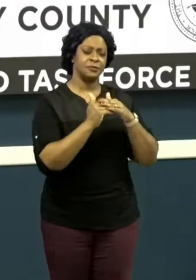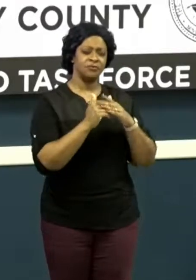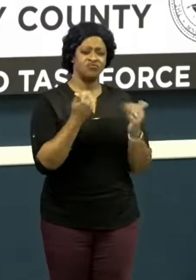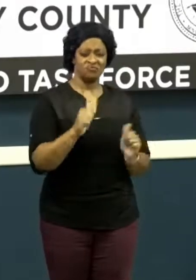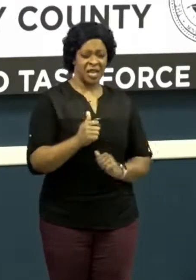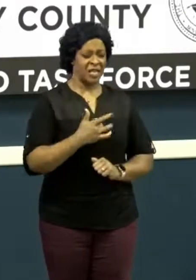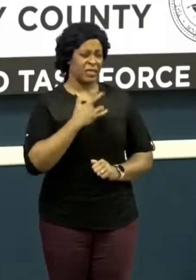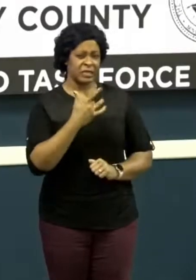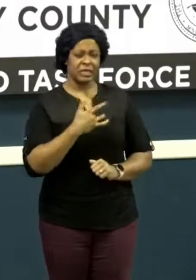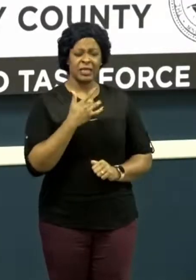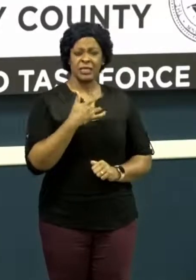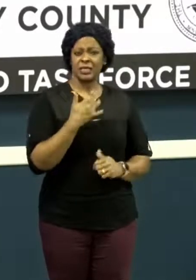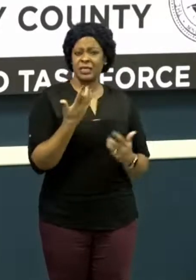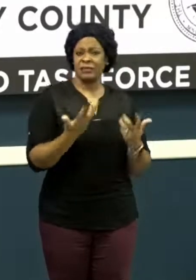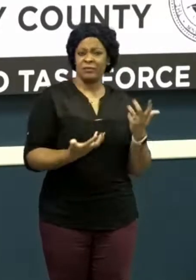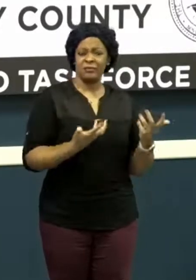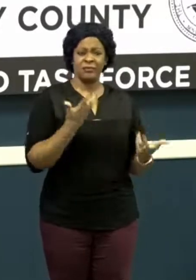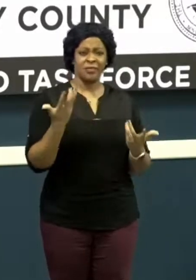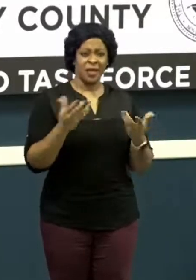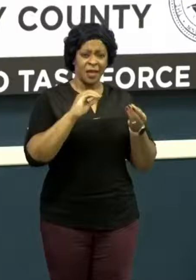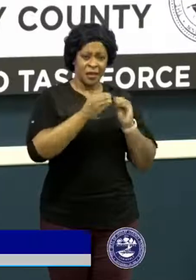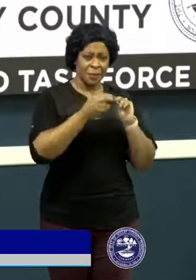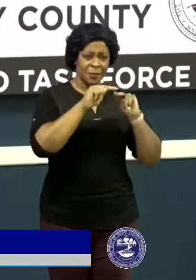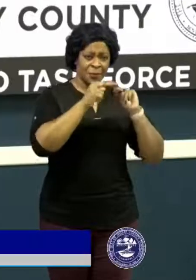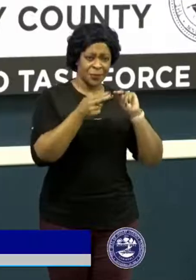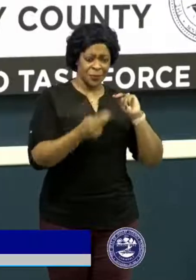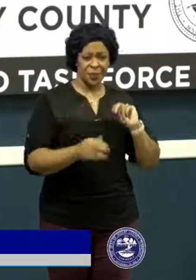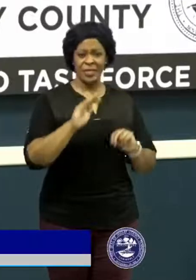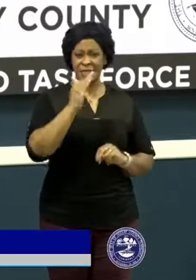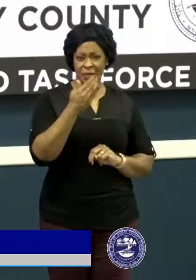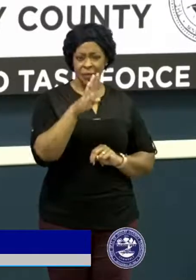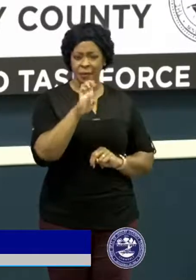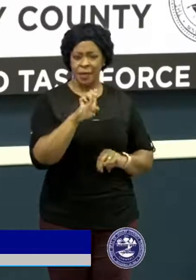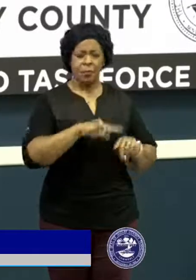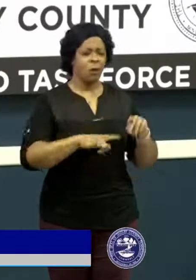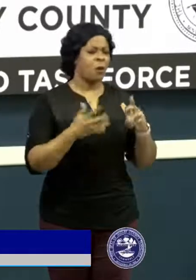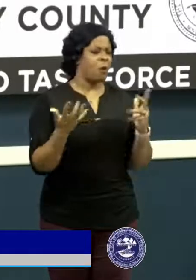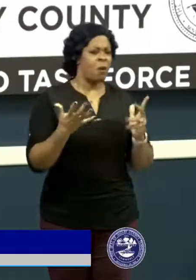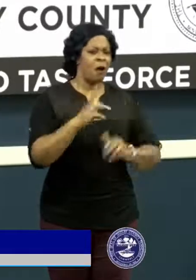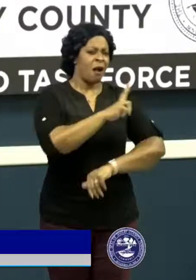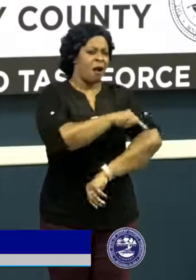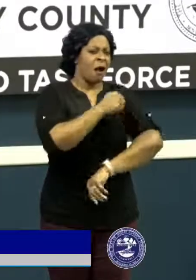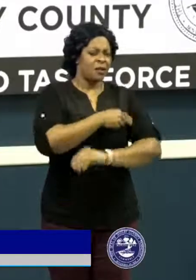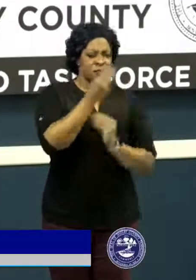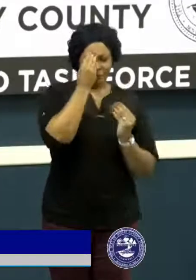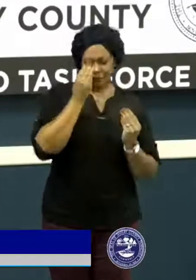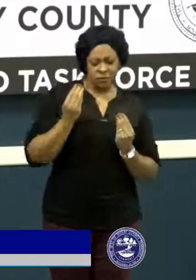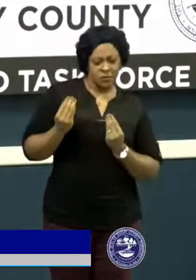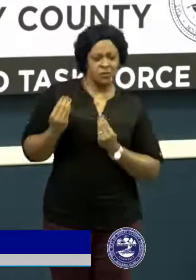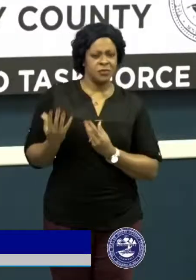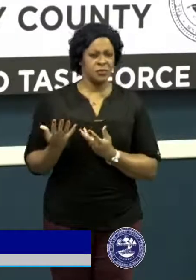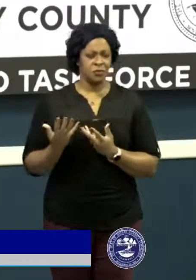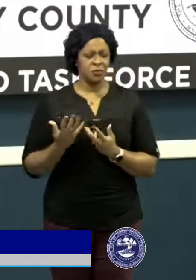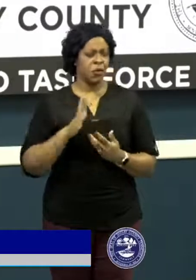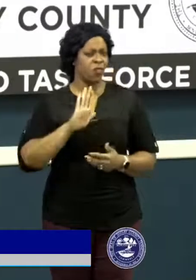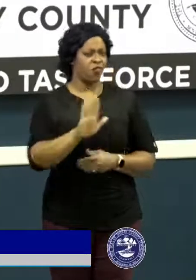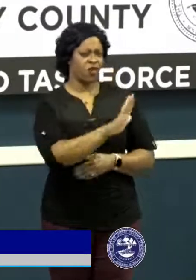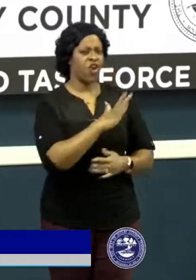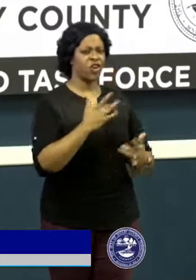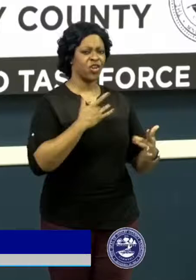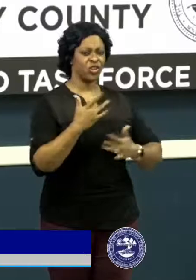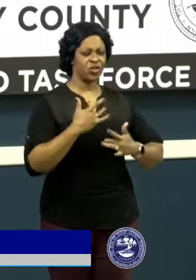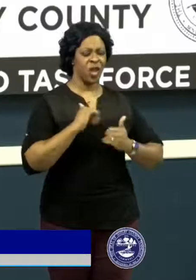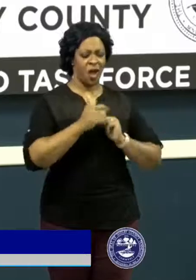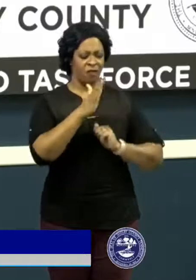of, thankfully the cases are down the last week, or it appears to be, but what are hospitals telling you all about just the concerns of how